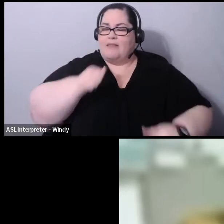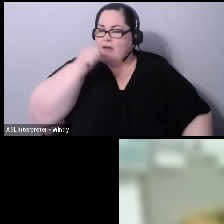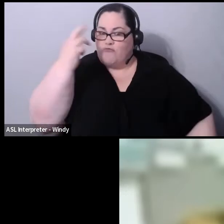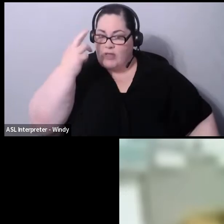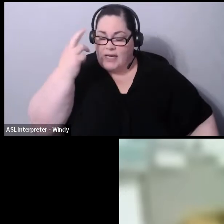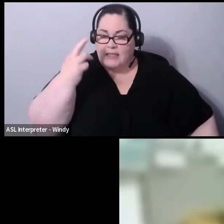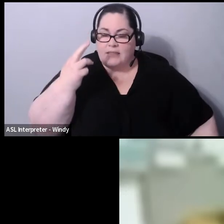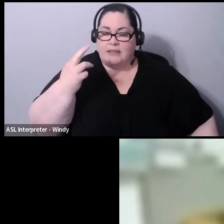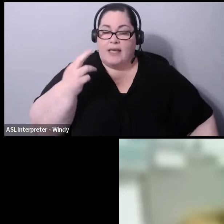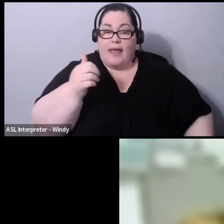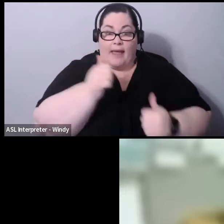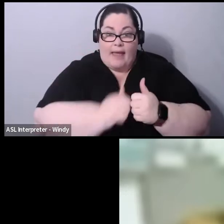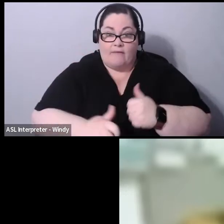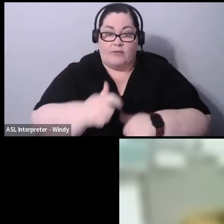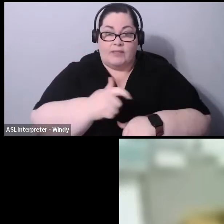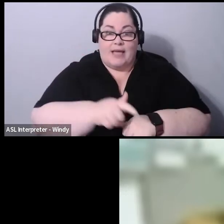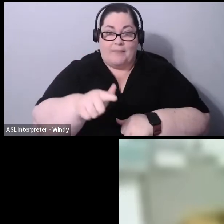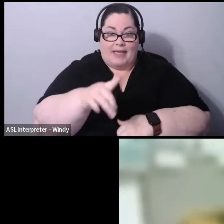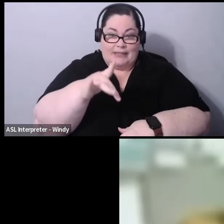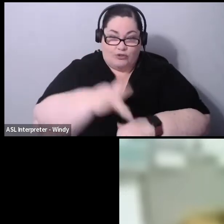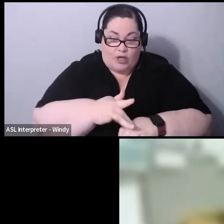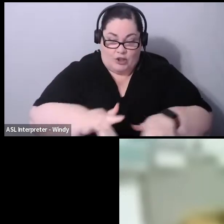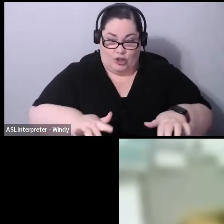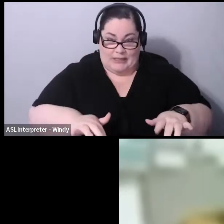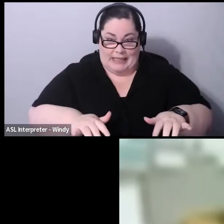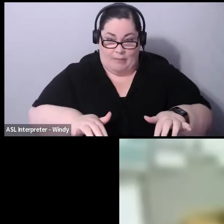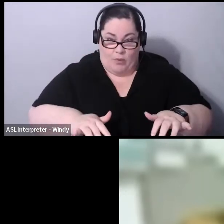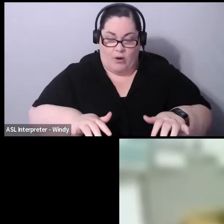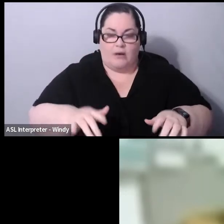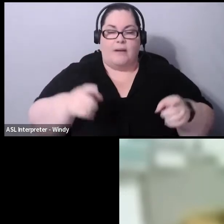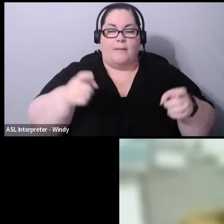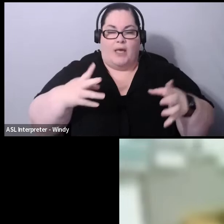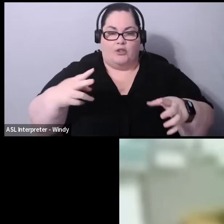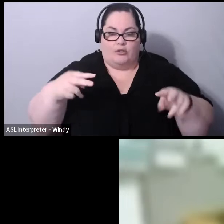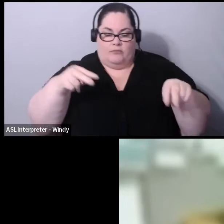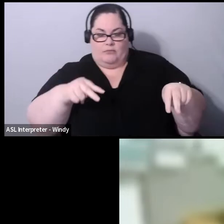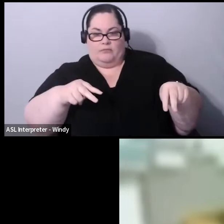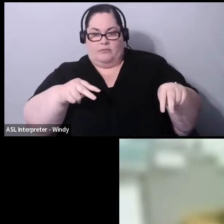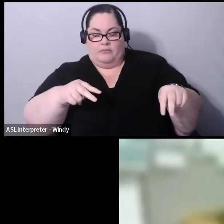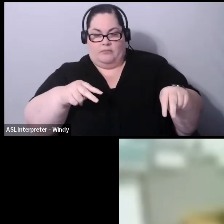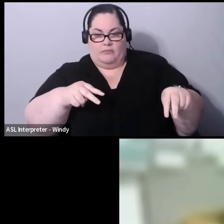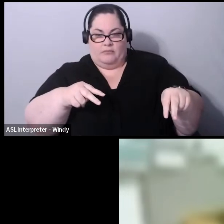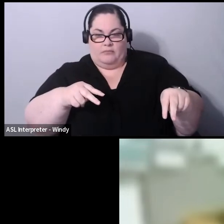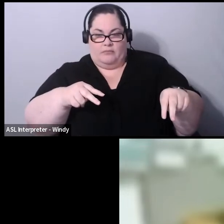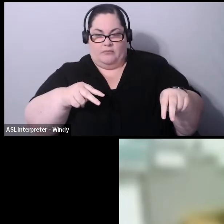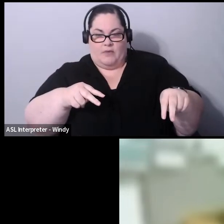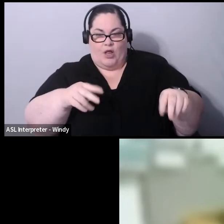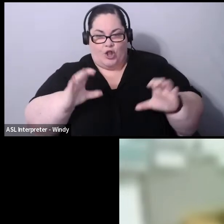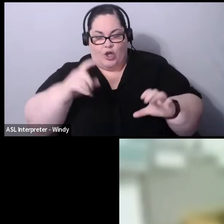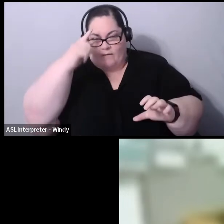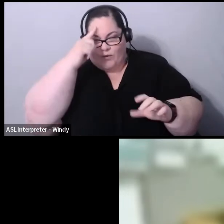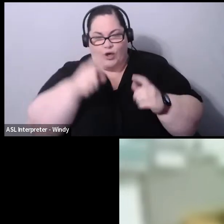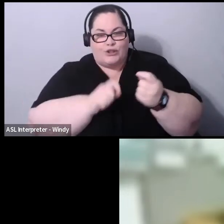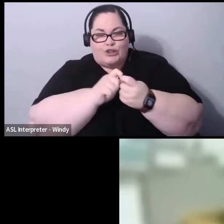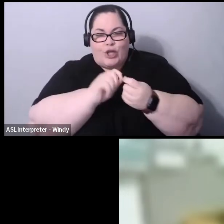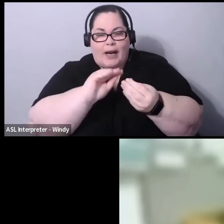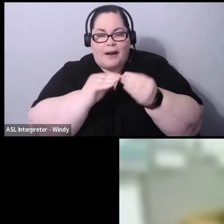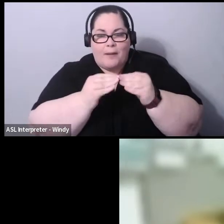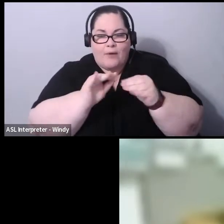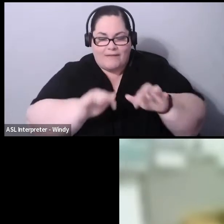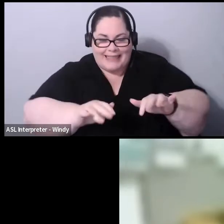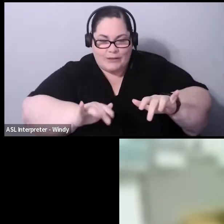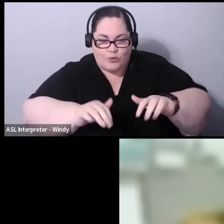that every time they touch the keyboard is being tracked by management. And management are looking for so many keystrokes per